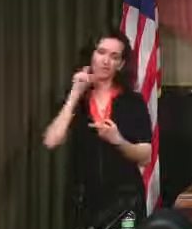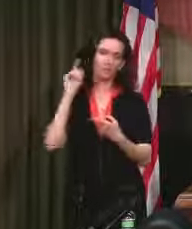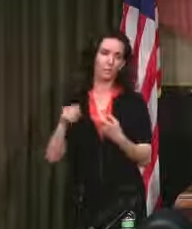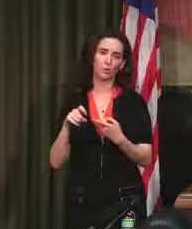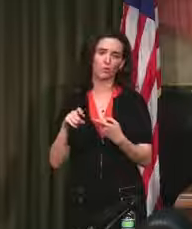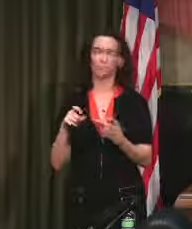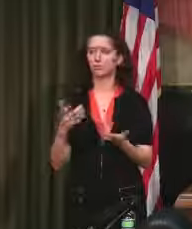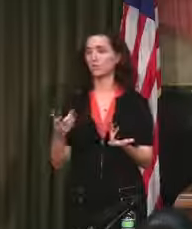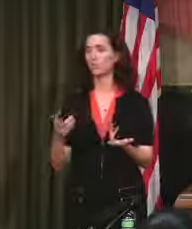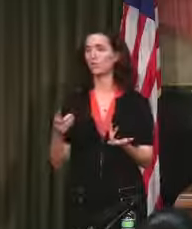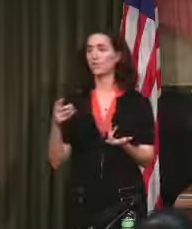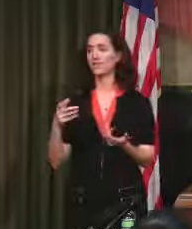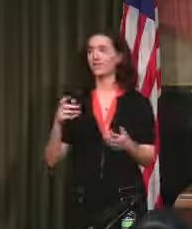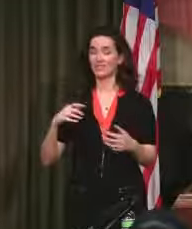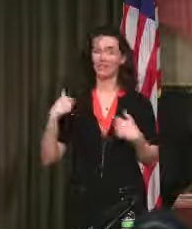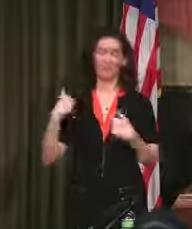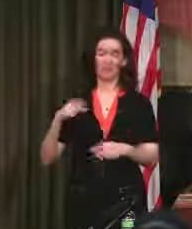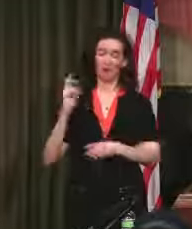It shouldn't have been this hard.